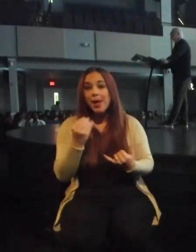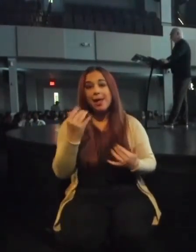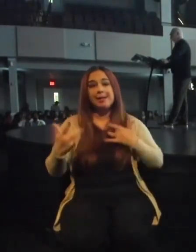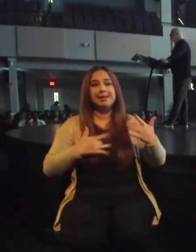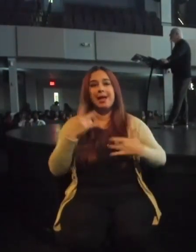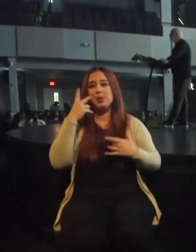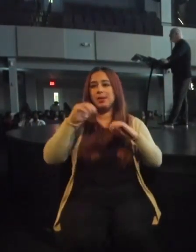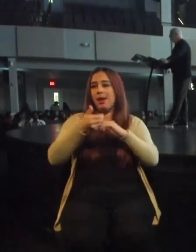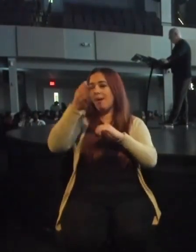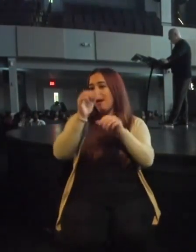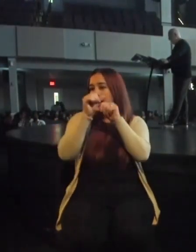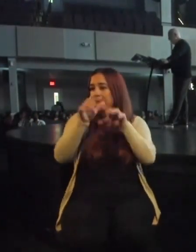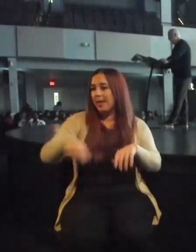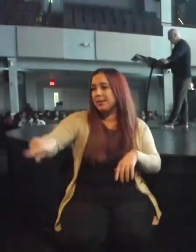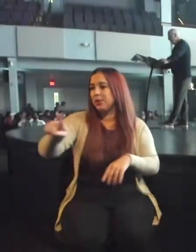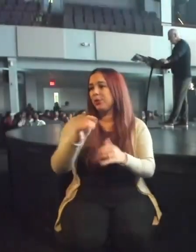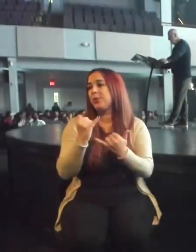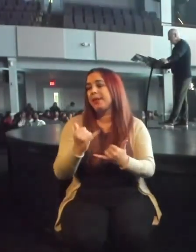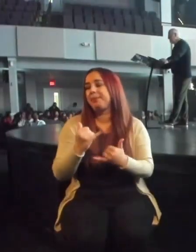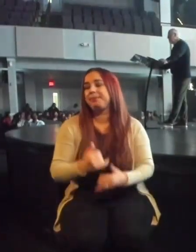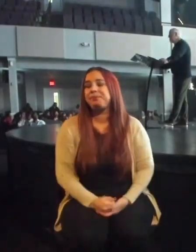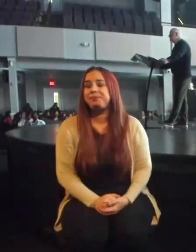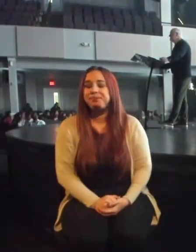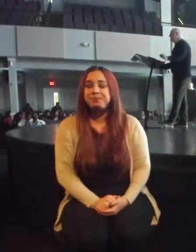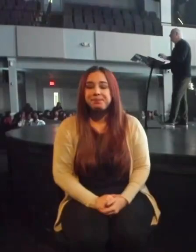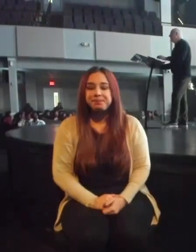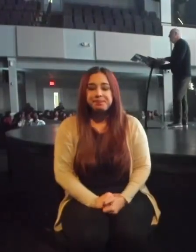to see how God blesses you today.